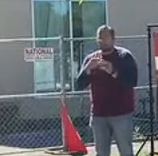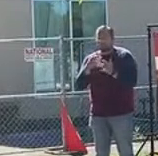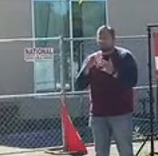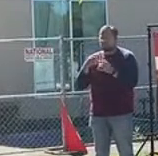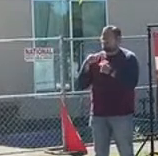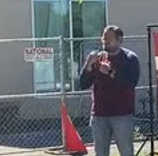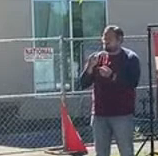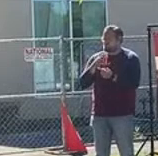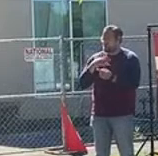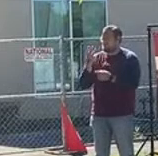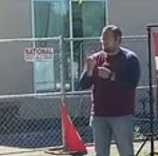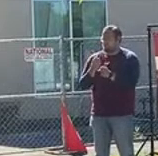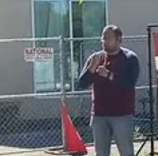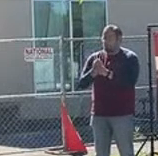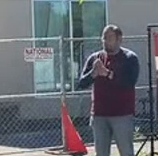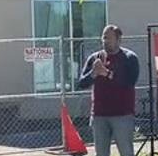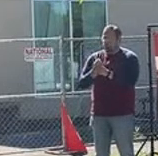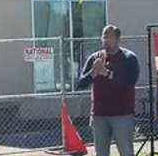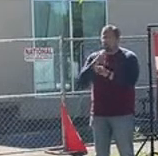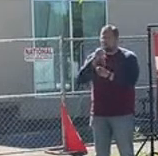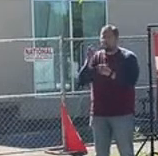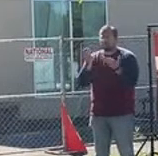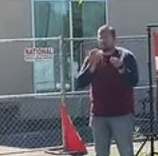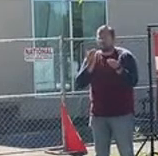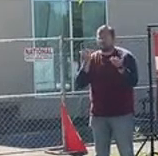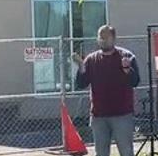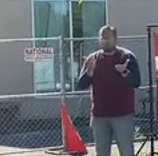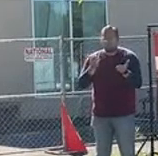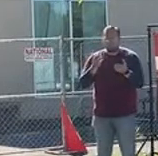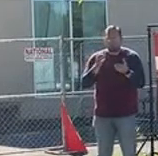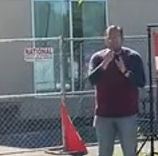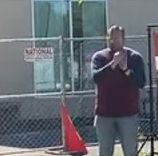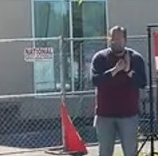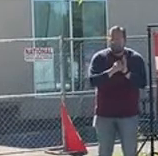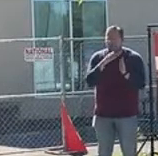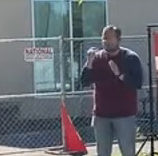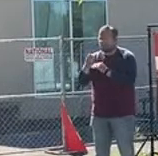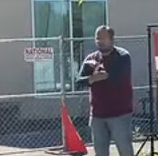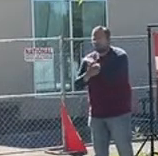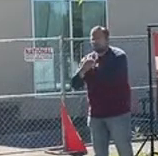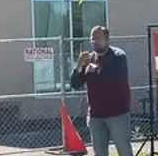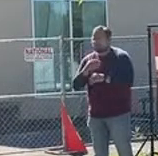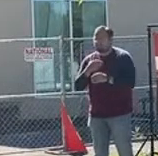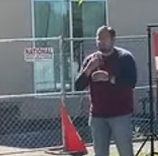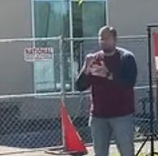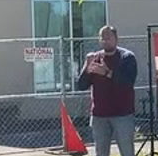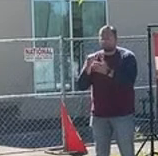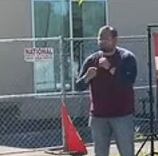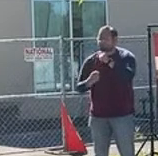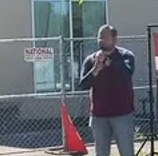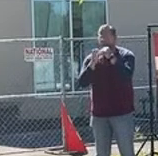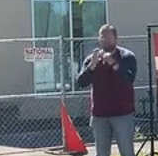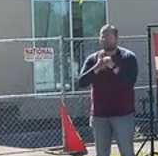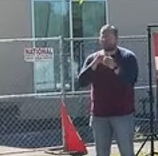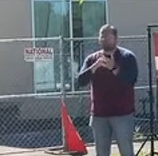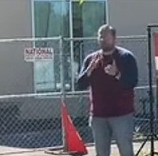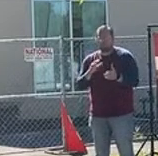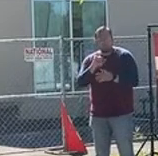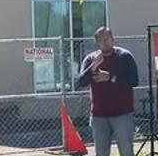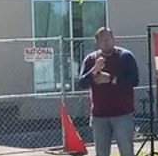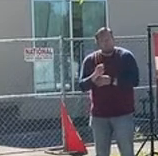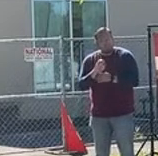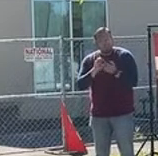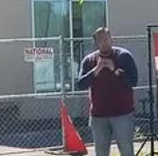service locally, around the state and around the country, as I've been advocating for our students, Jesse, how would you